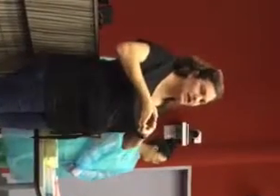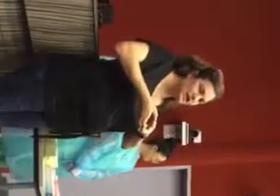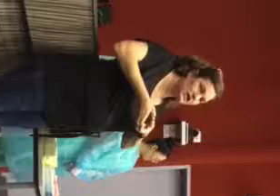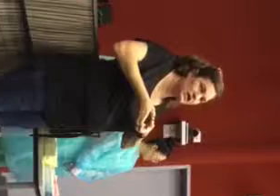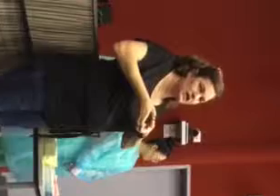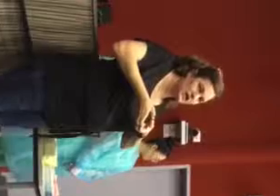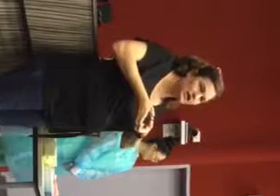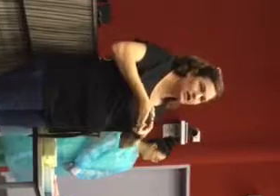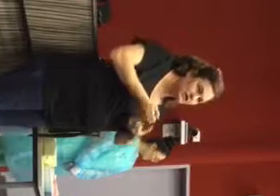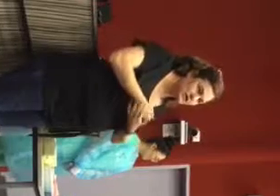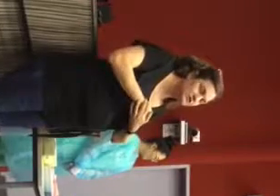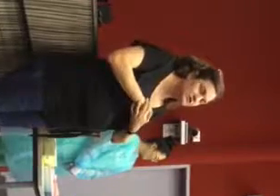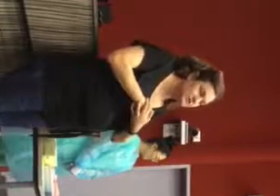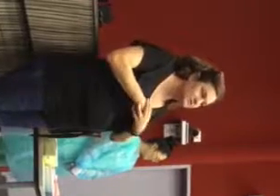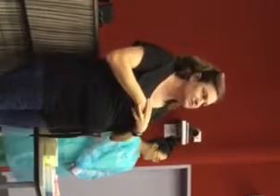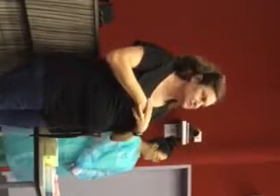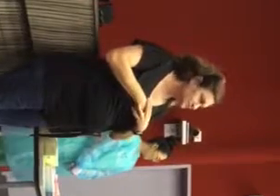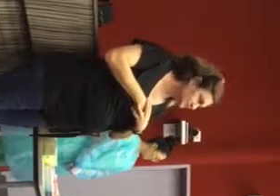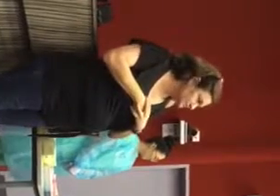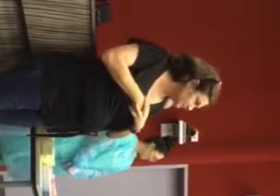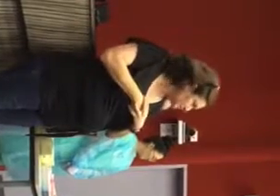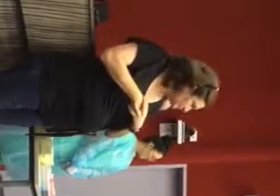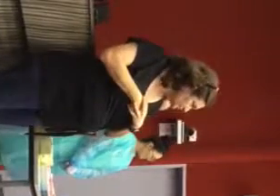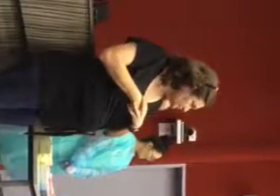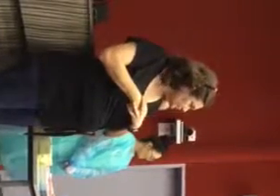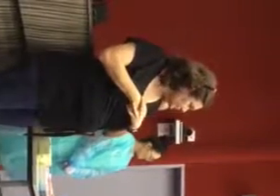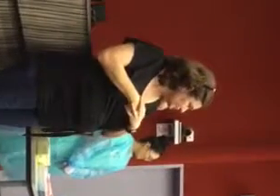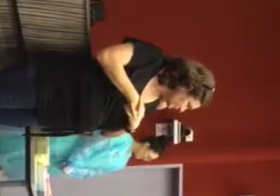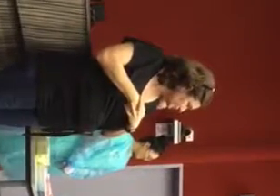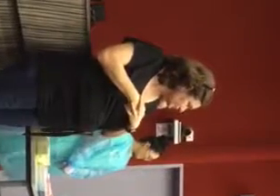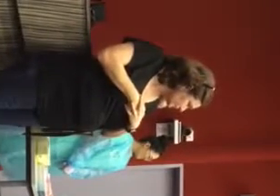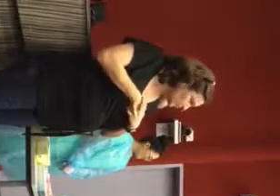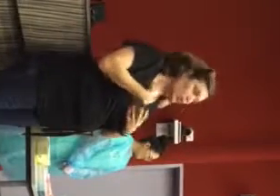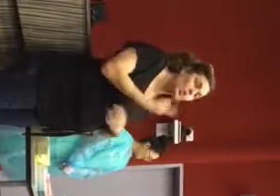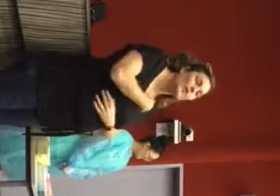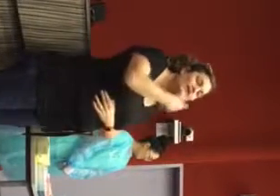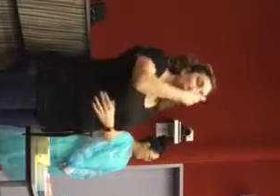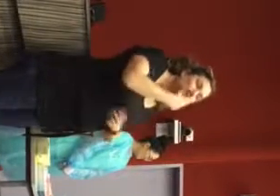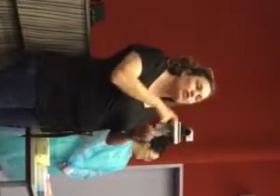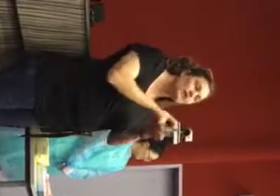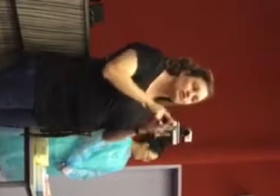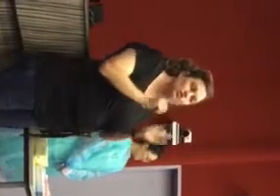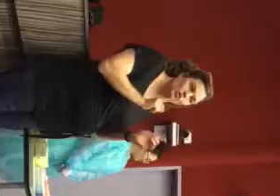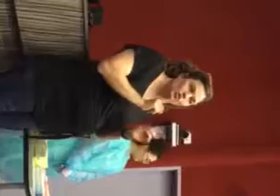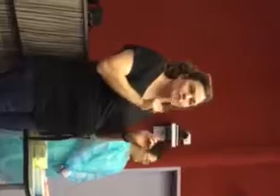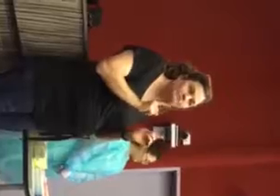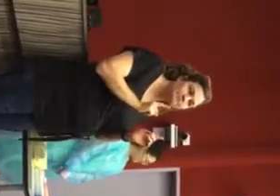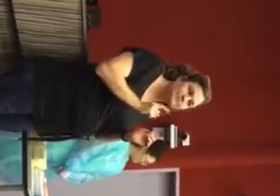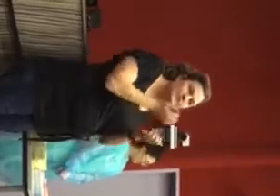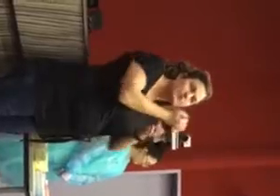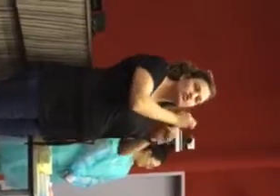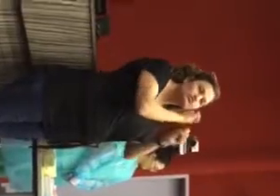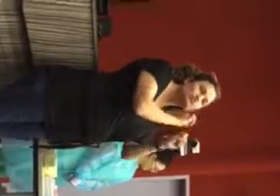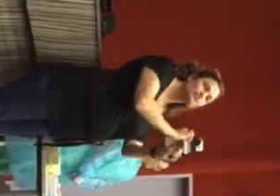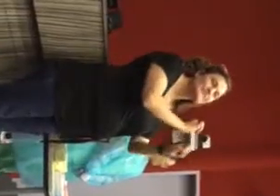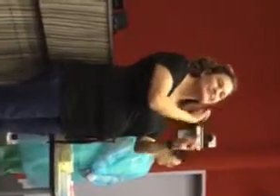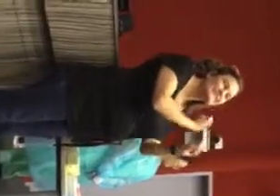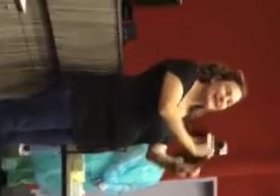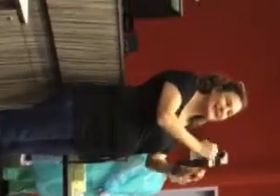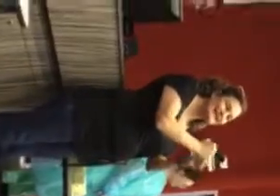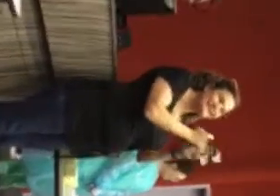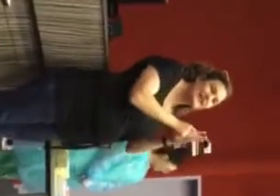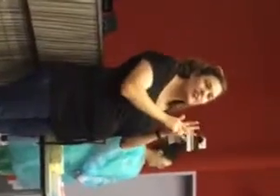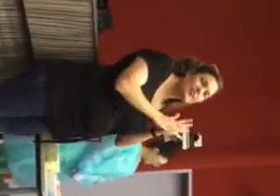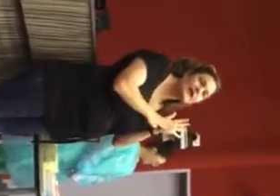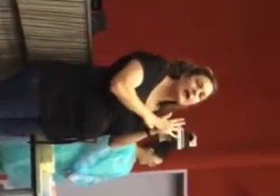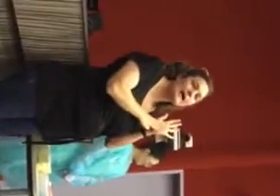there. What we're really trying to do is we're trying to protect the gums more particularly as you